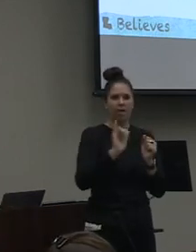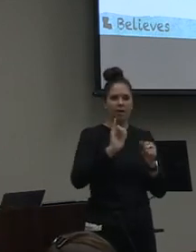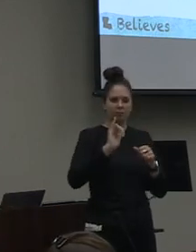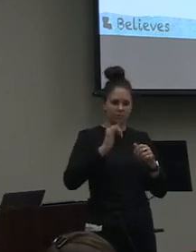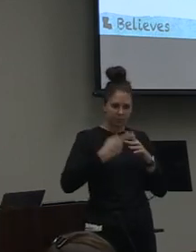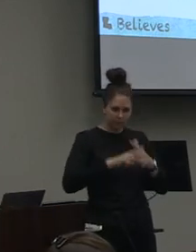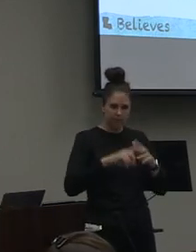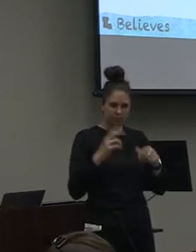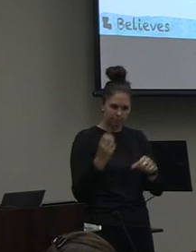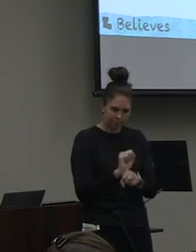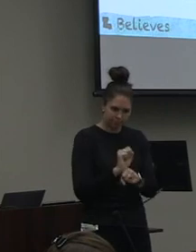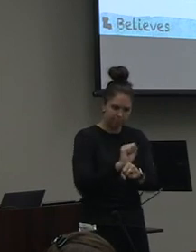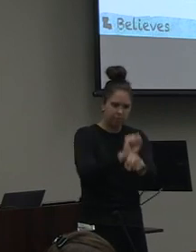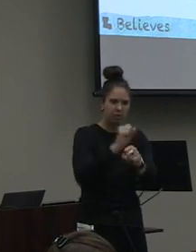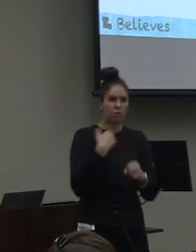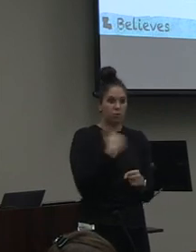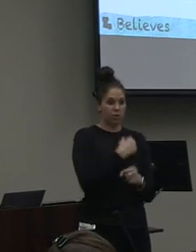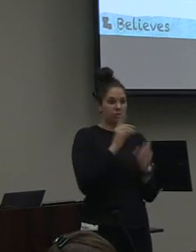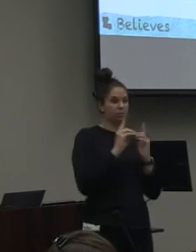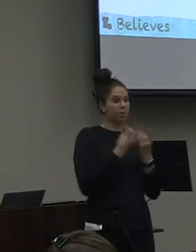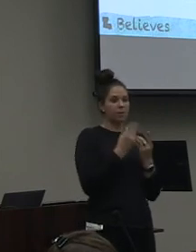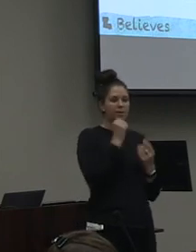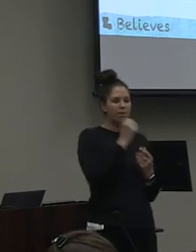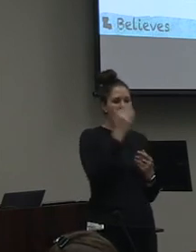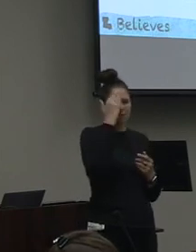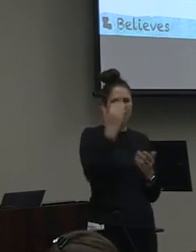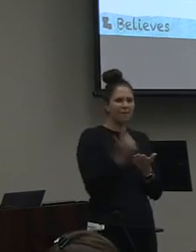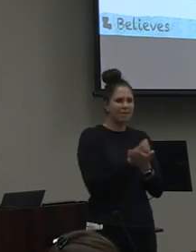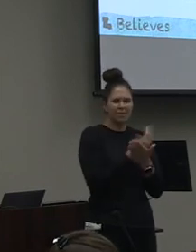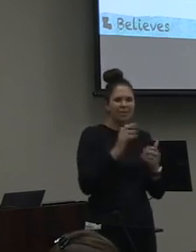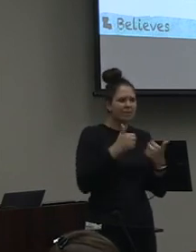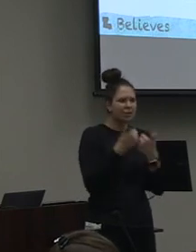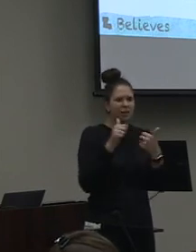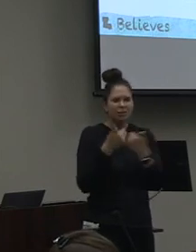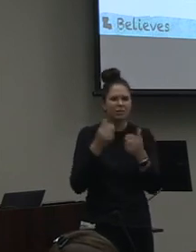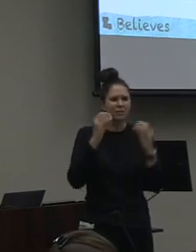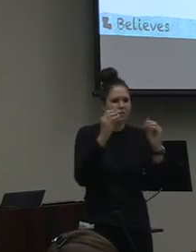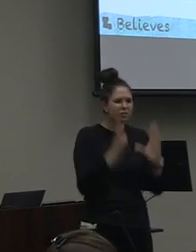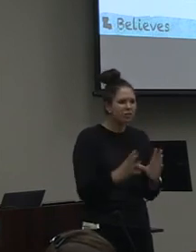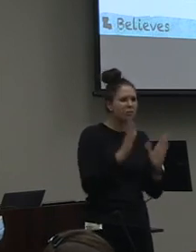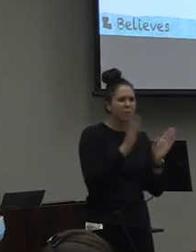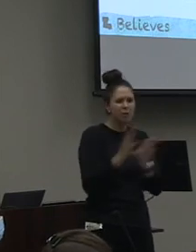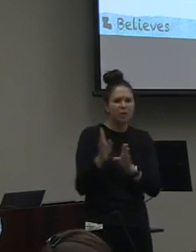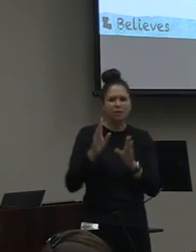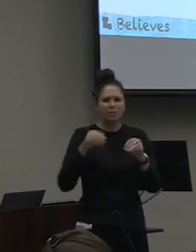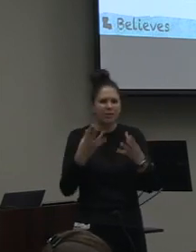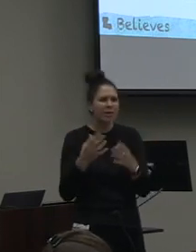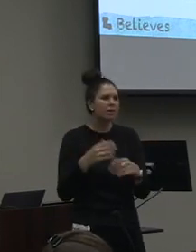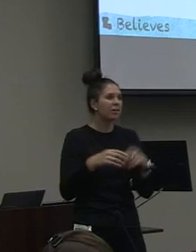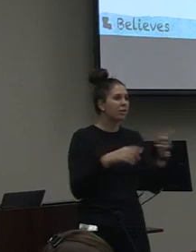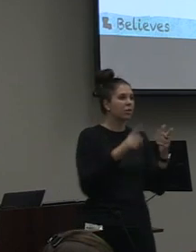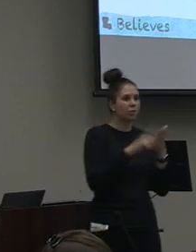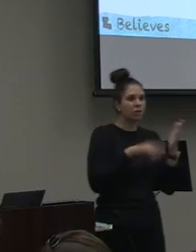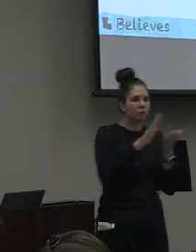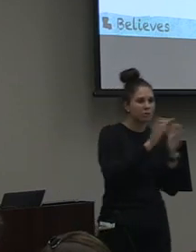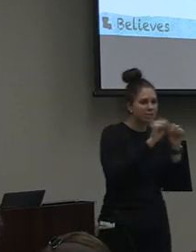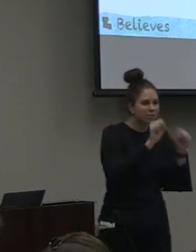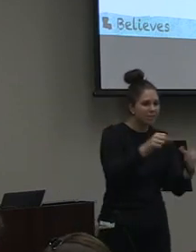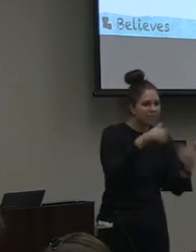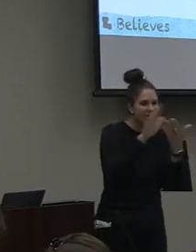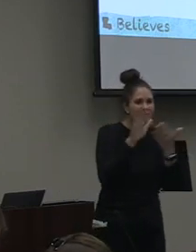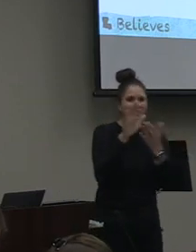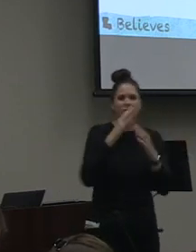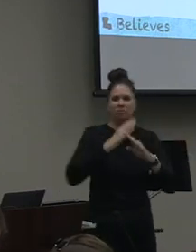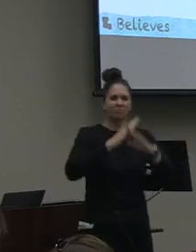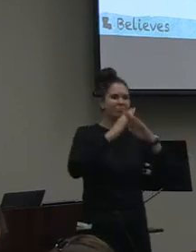department don't know everything about the challenges that our teacher preparation providers face, the challenges that our school systems face. And so